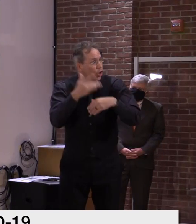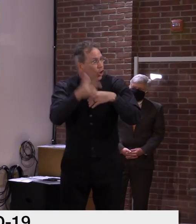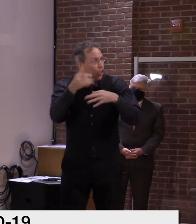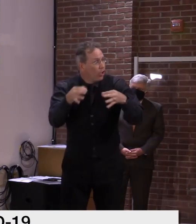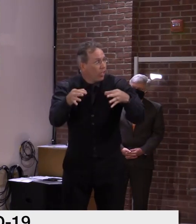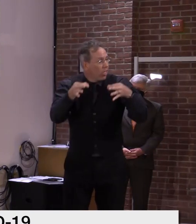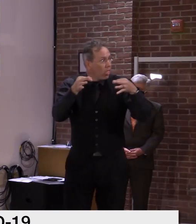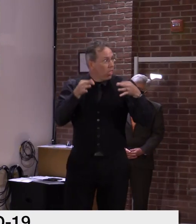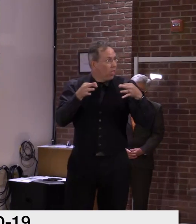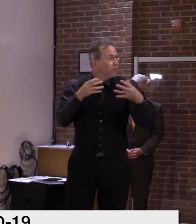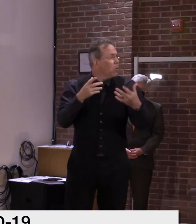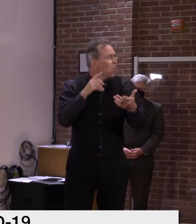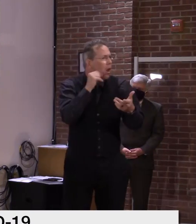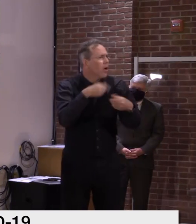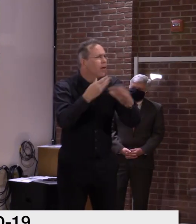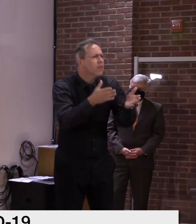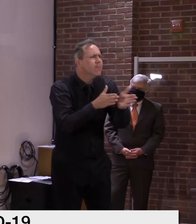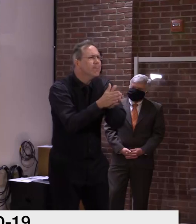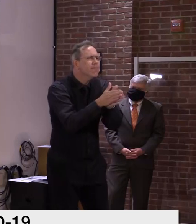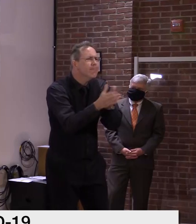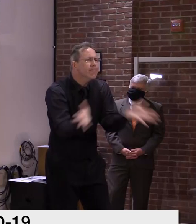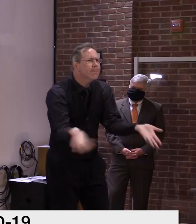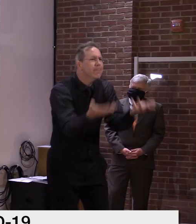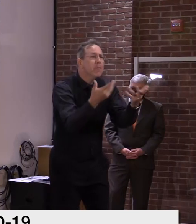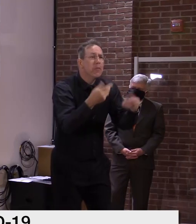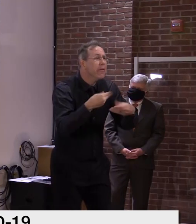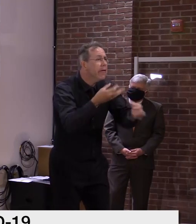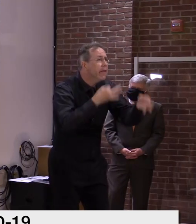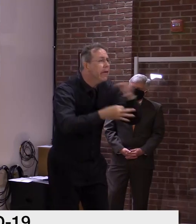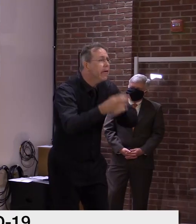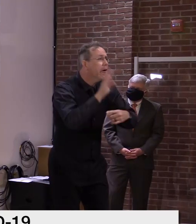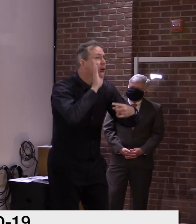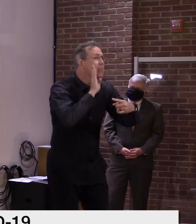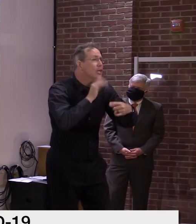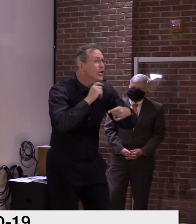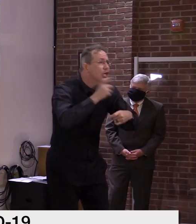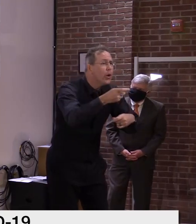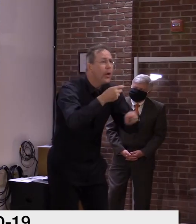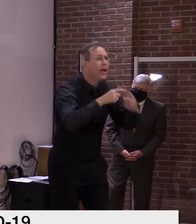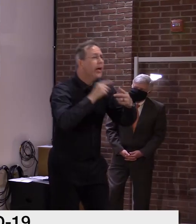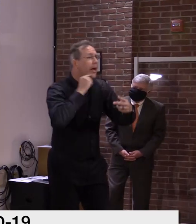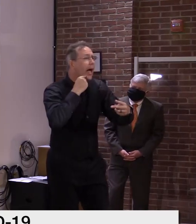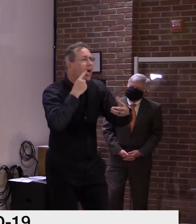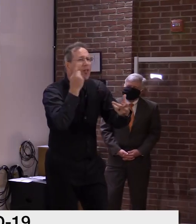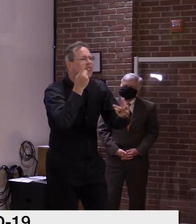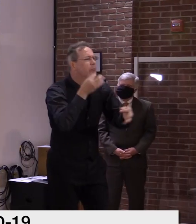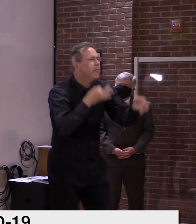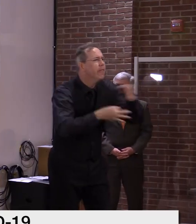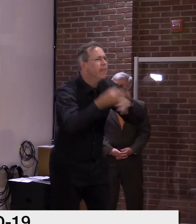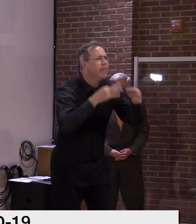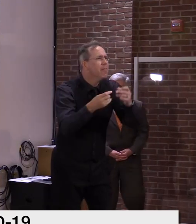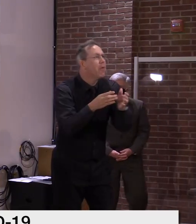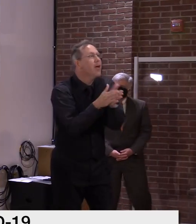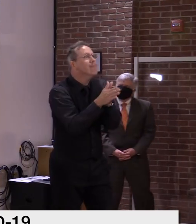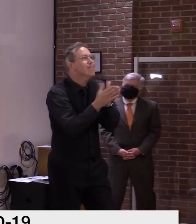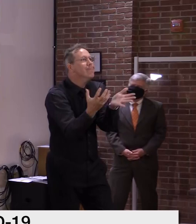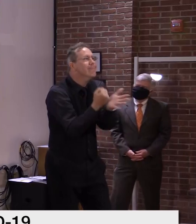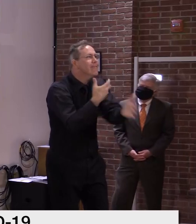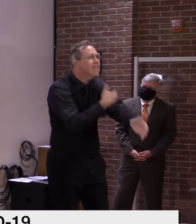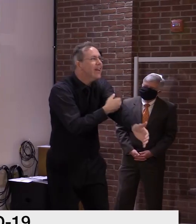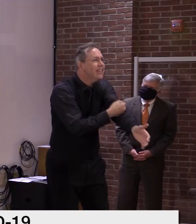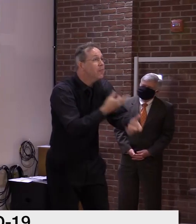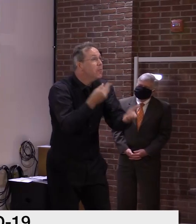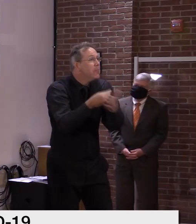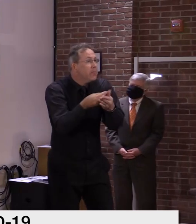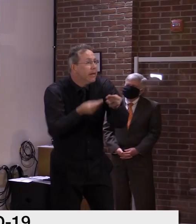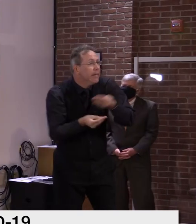brewery, you know, giving free beer. I don't know if that's the best idea, but for people coming in to get their shot. I just wondered if